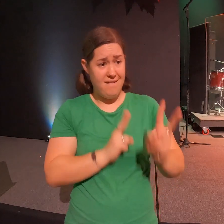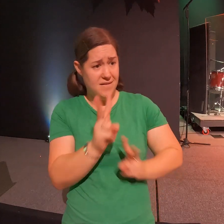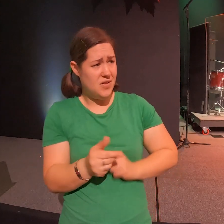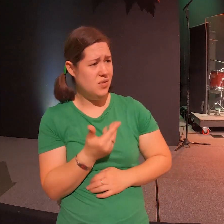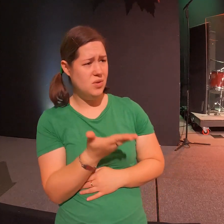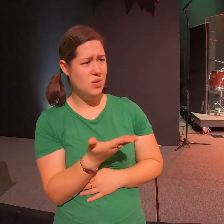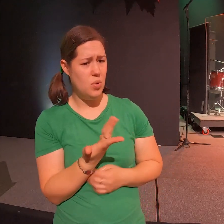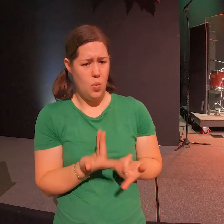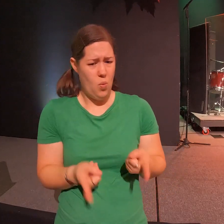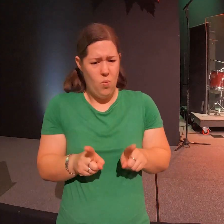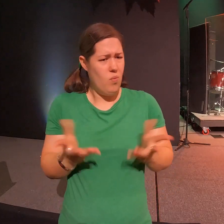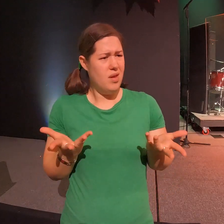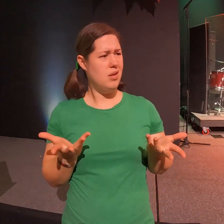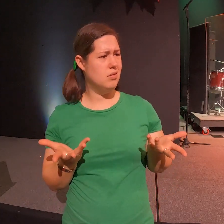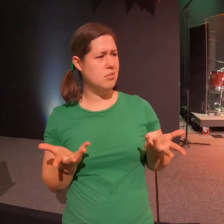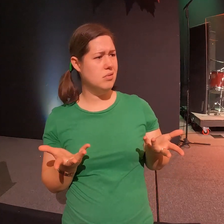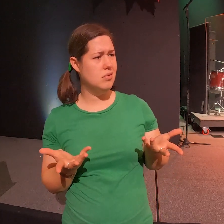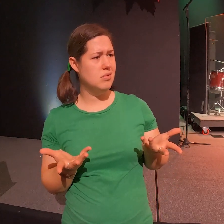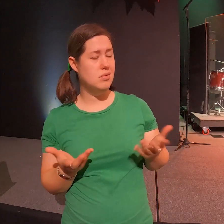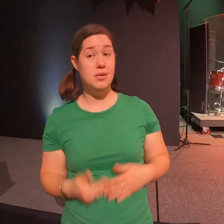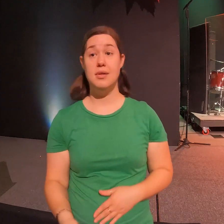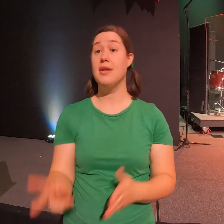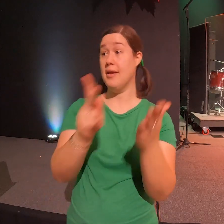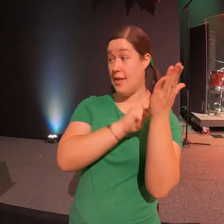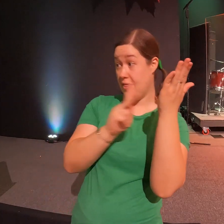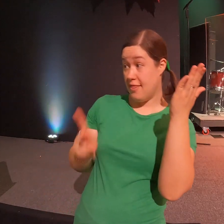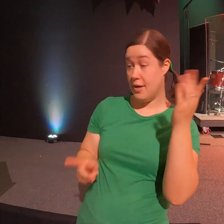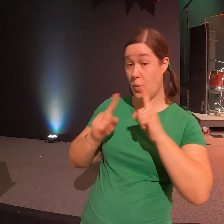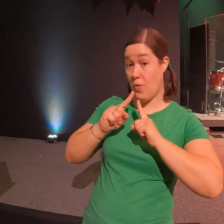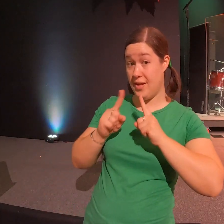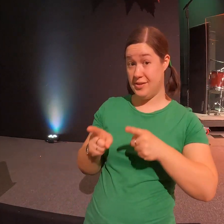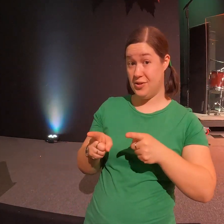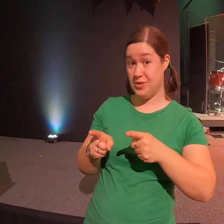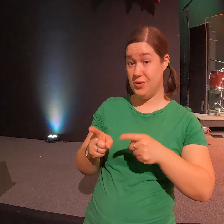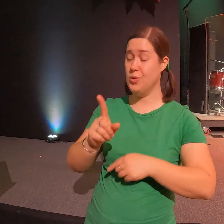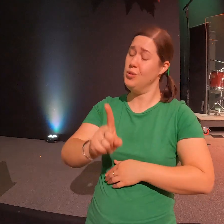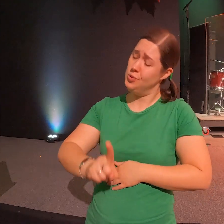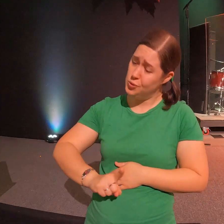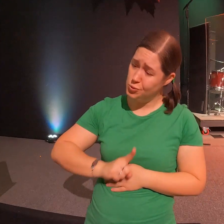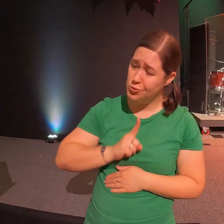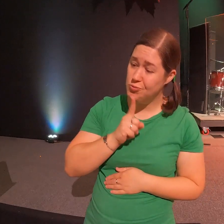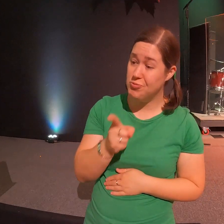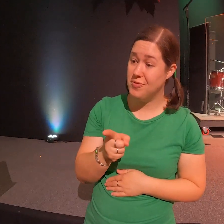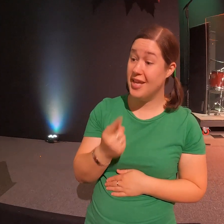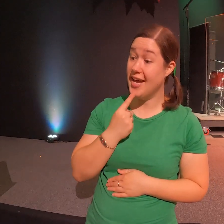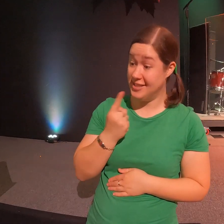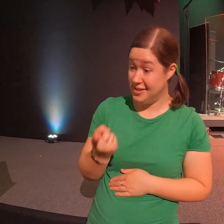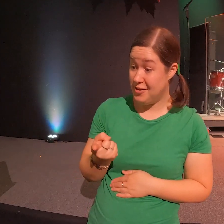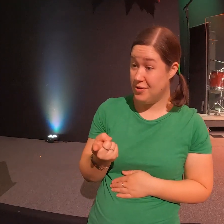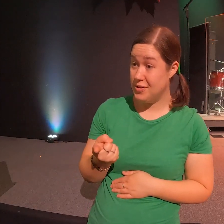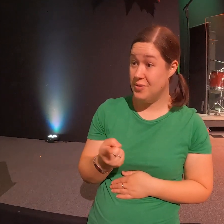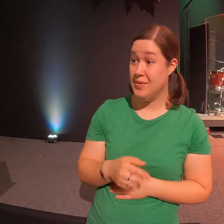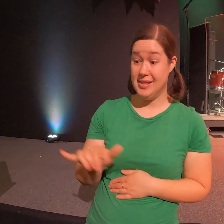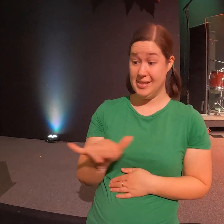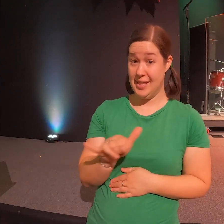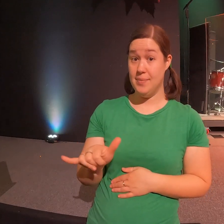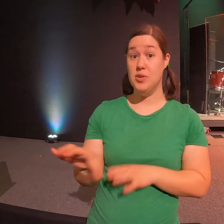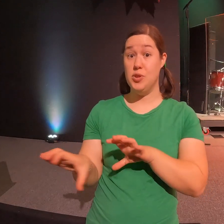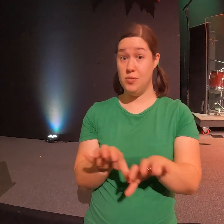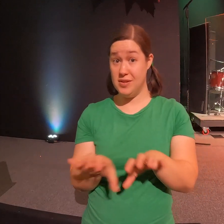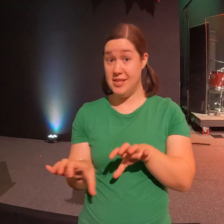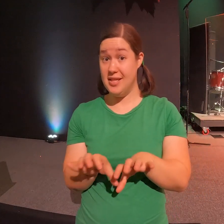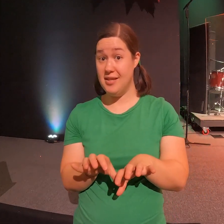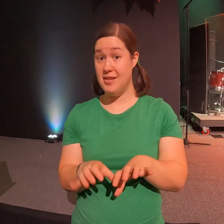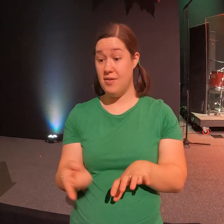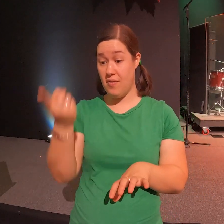you? And the king will answer them, truly I tell you, just as you did it